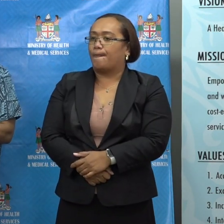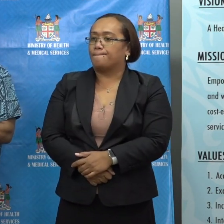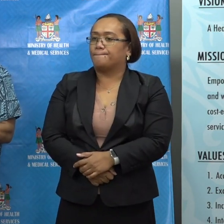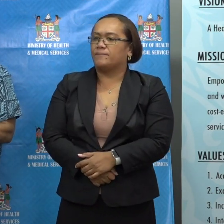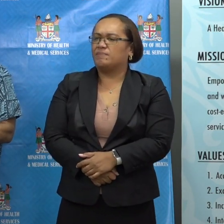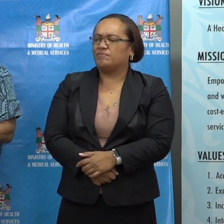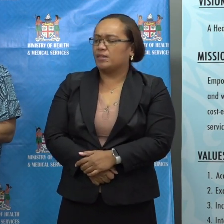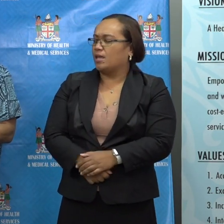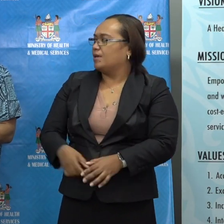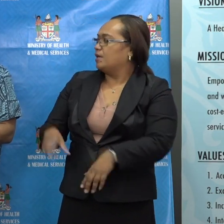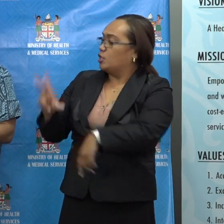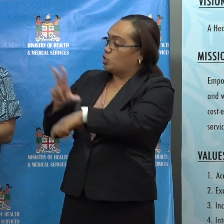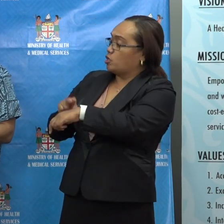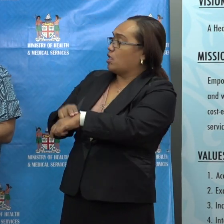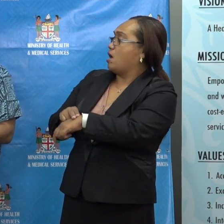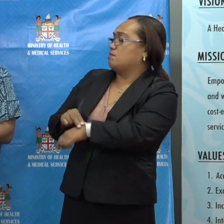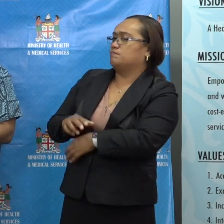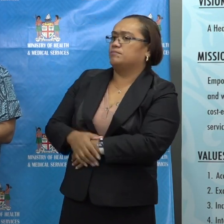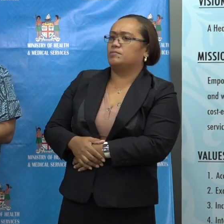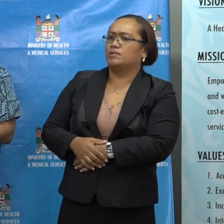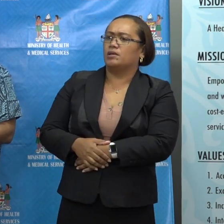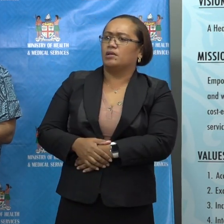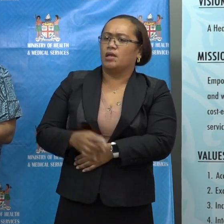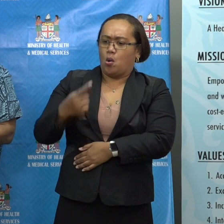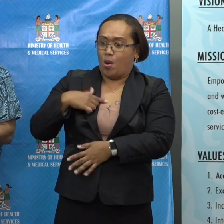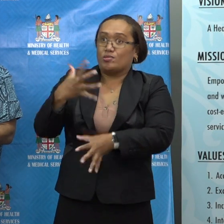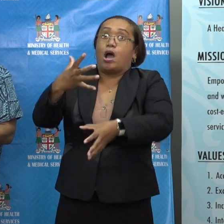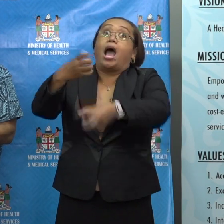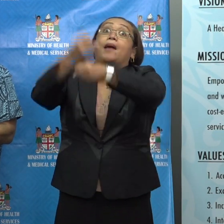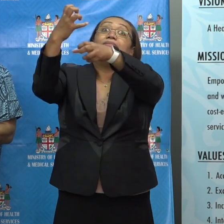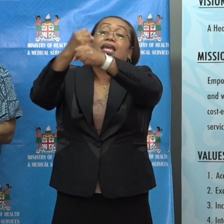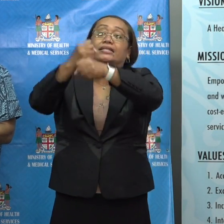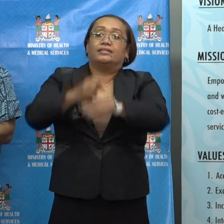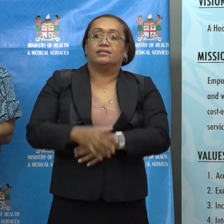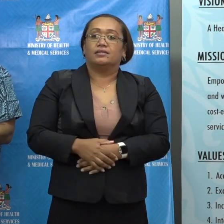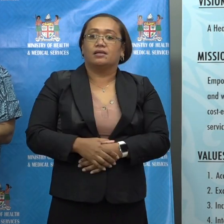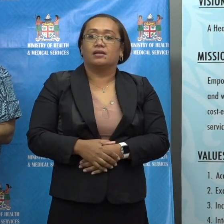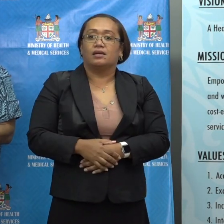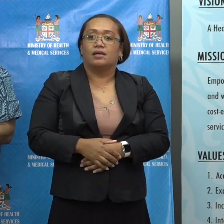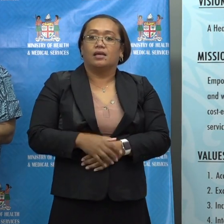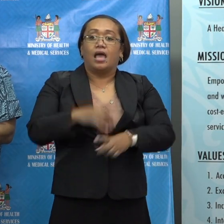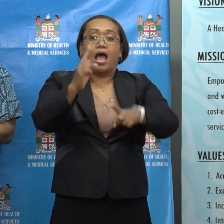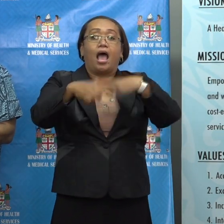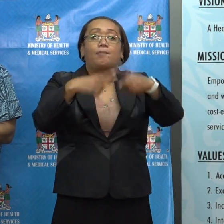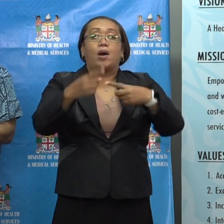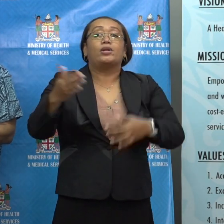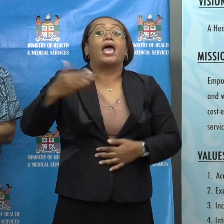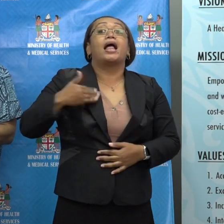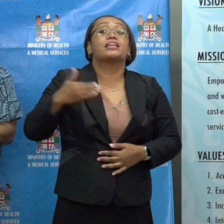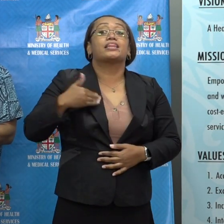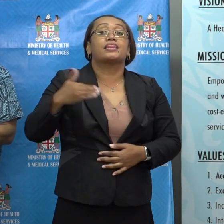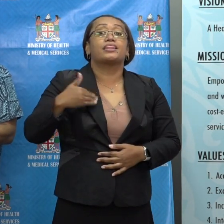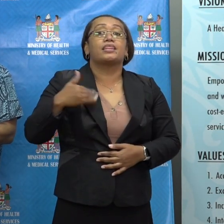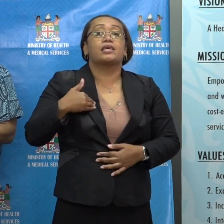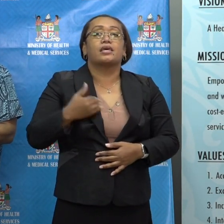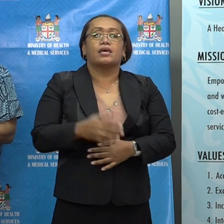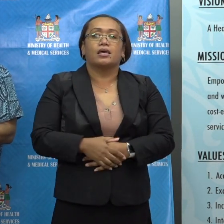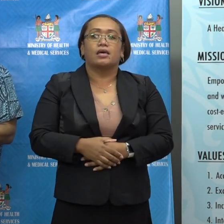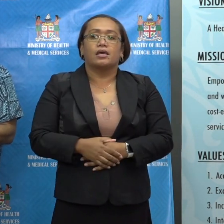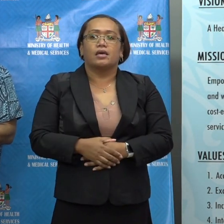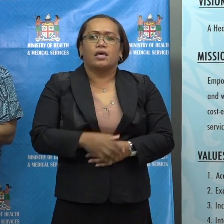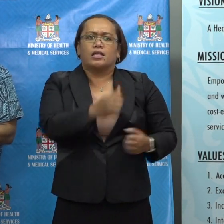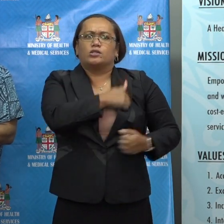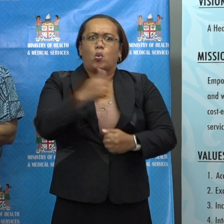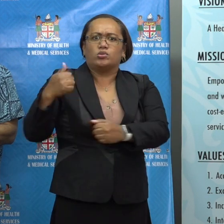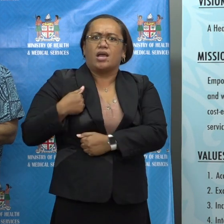Dr. Fong, I wish to just to update the public on the health status of the soldier. the first confirmed